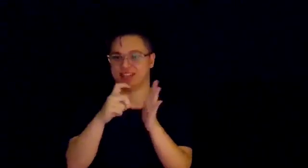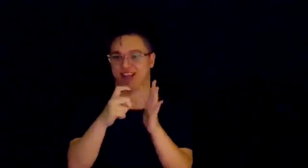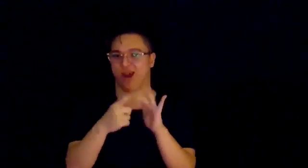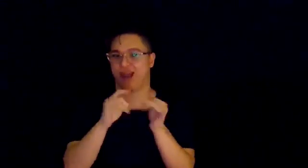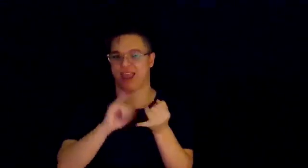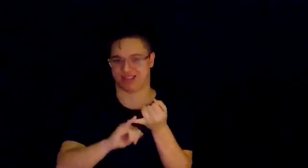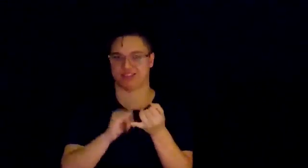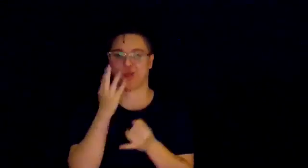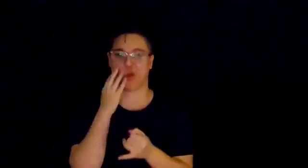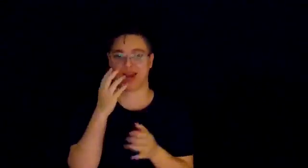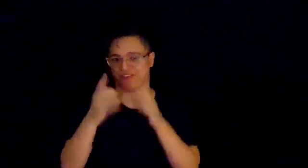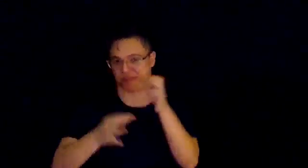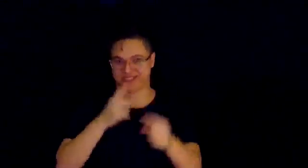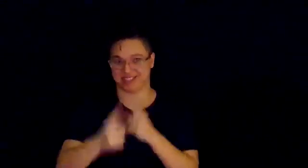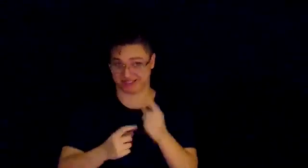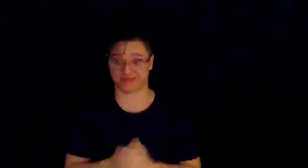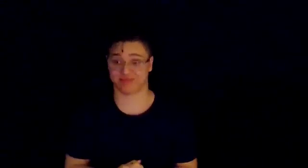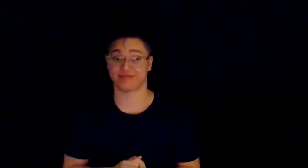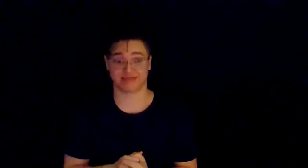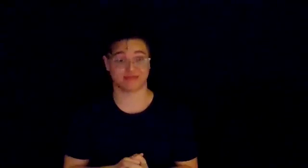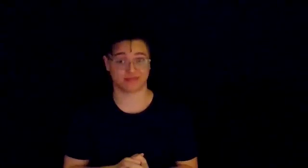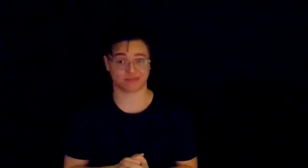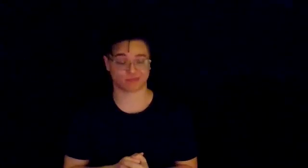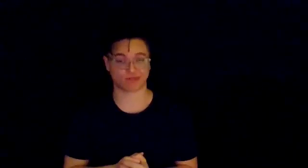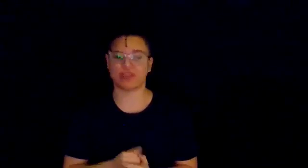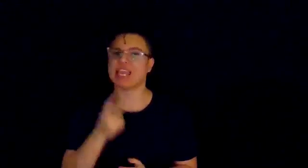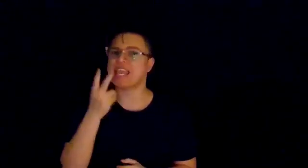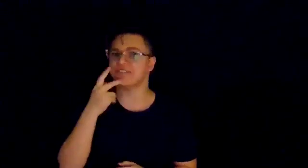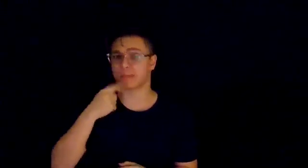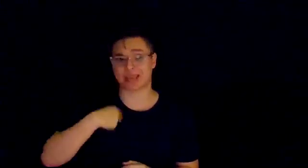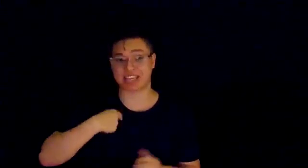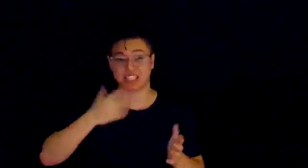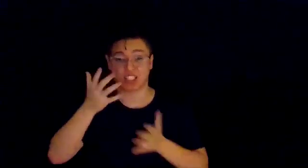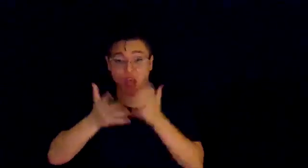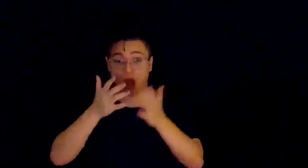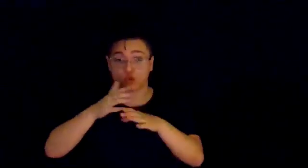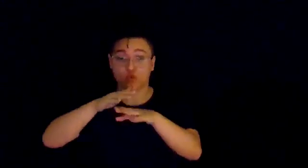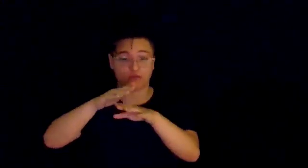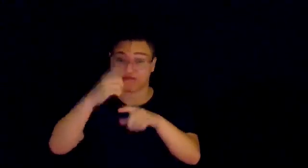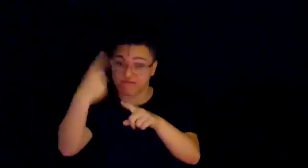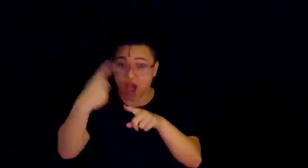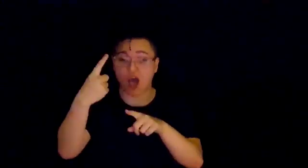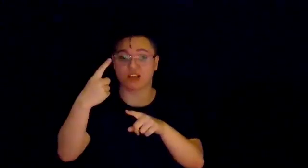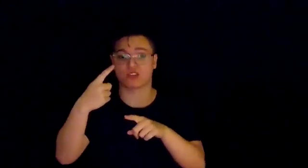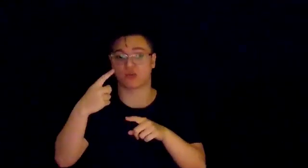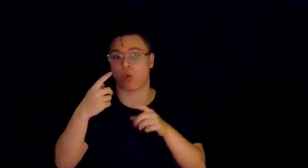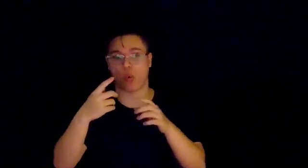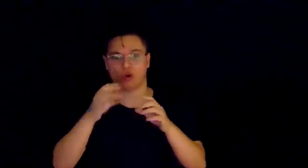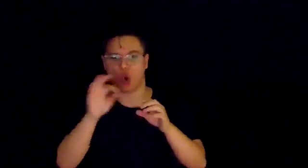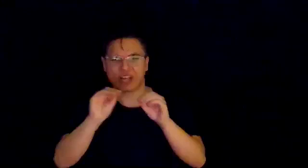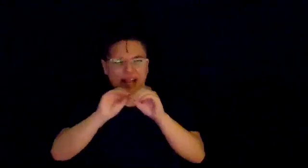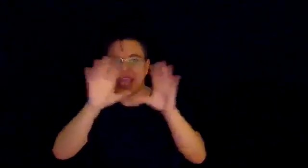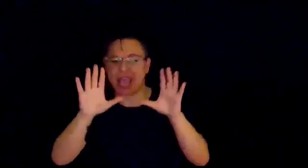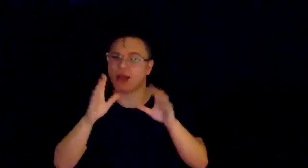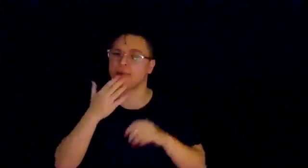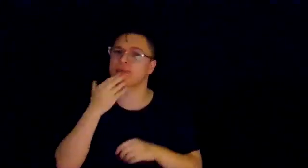need to get the NDIS and what information you need for the meeting. If I'm signing